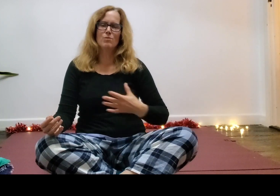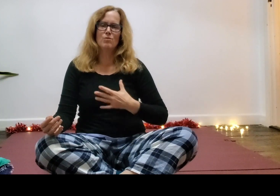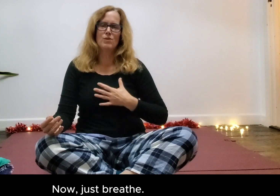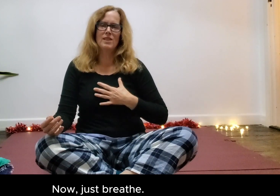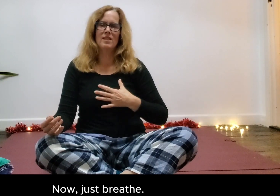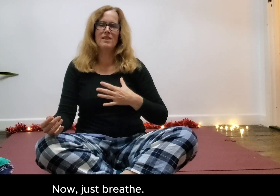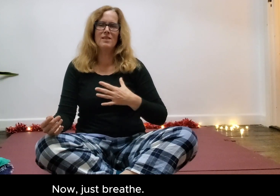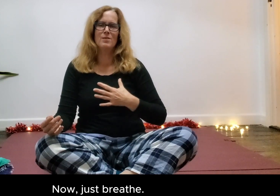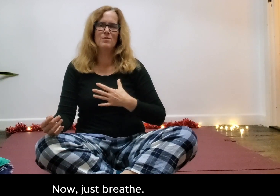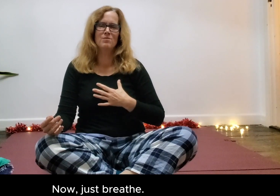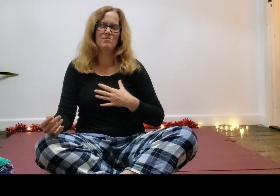Now just breathe.